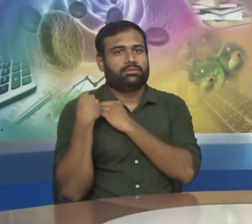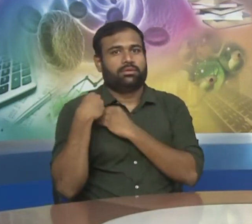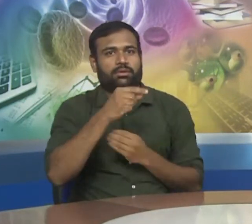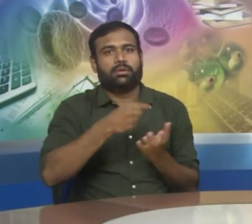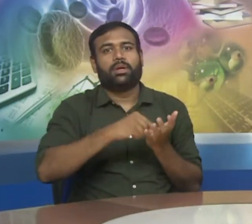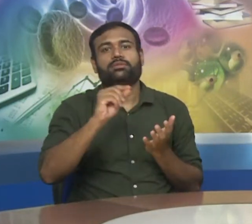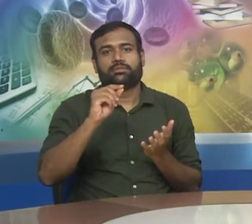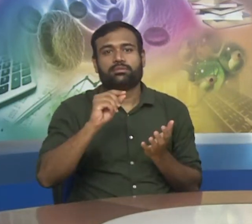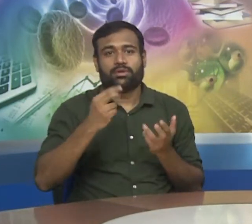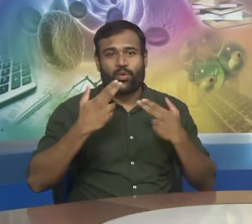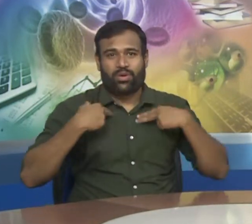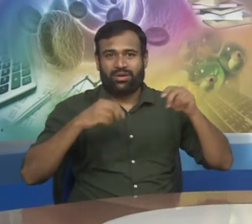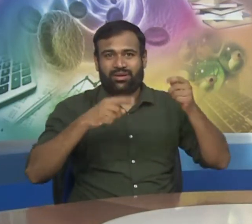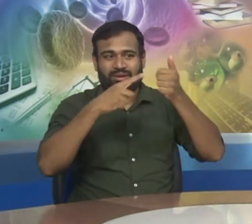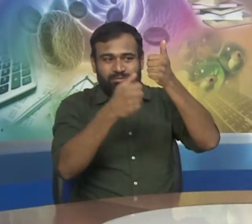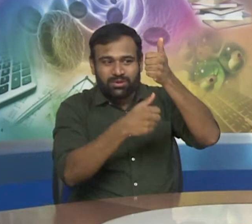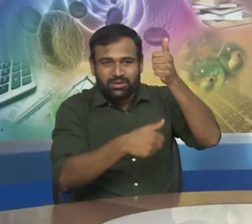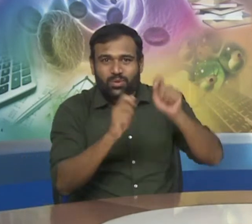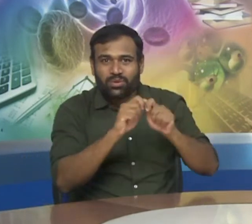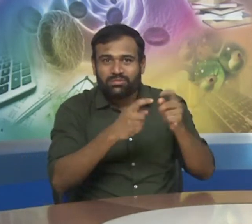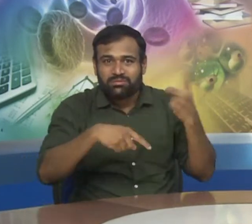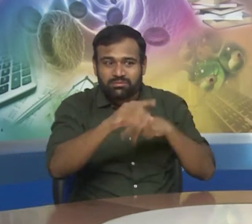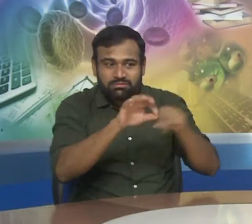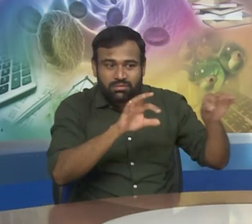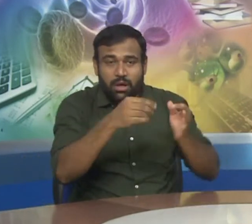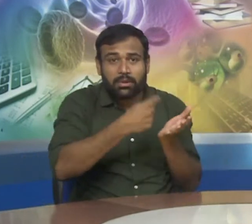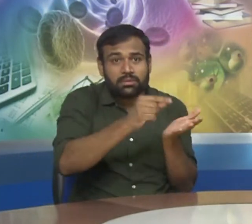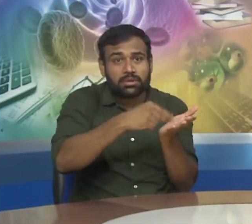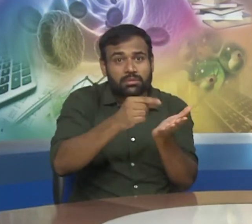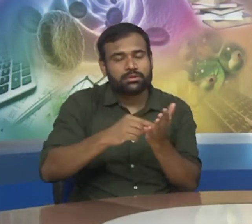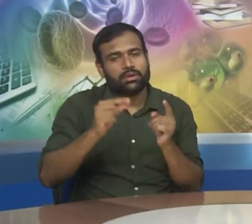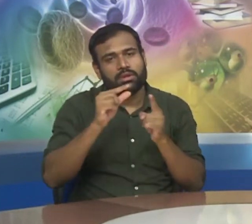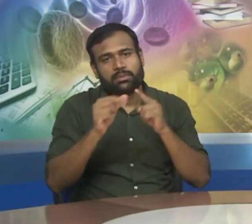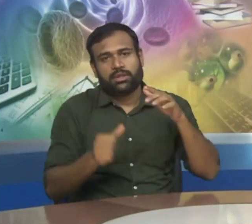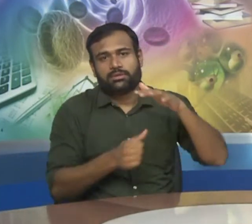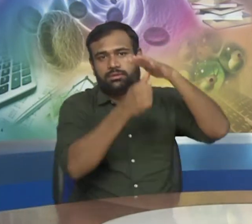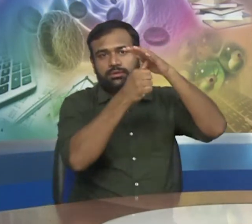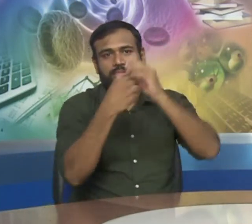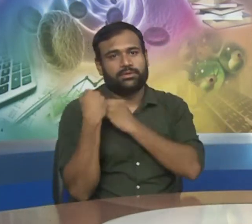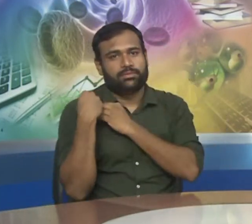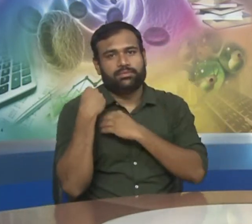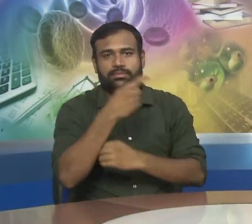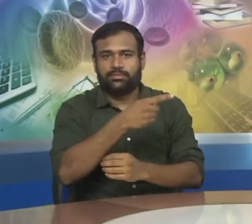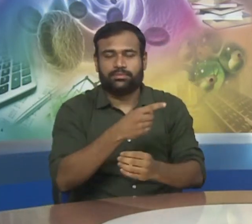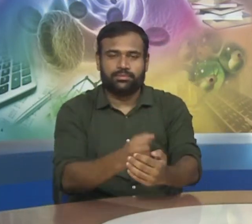President is the answer. The judges of the Supreme Court are appointed by the President.